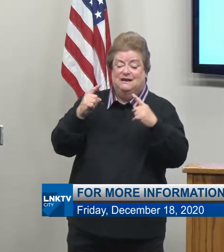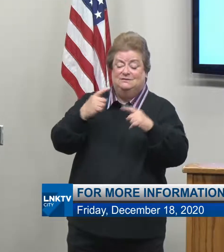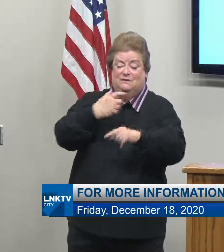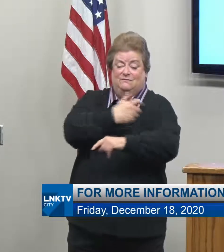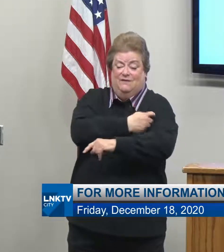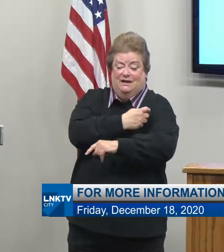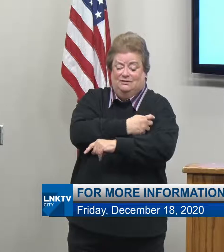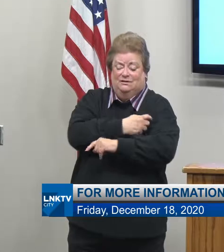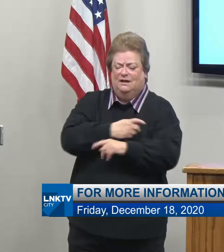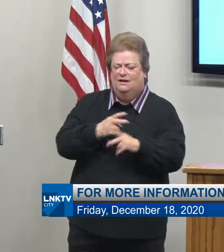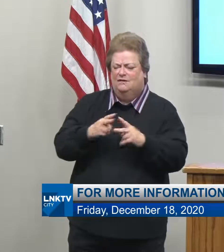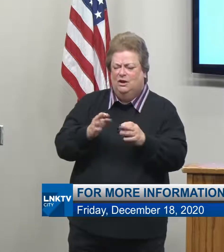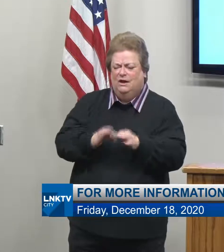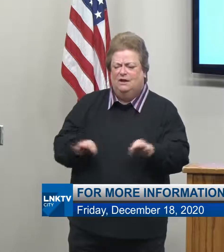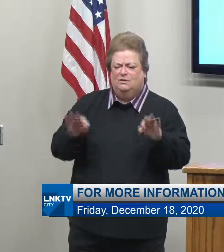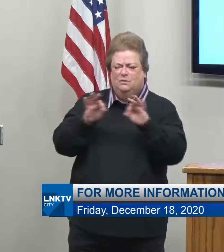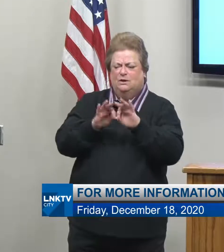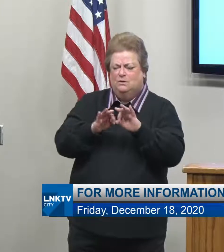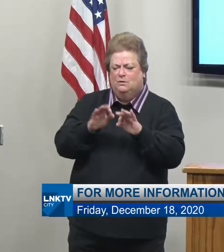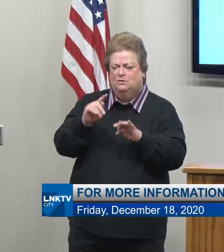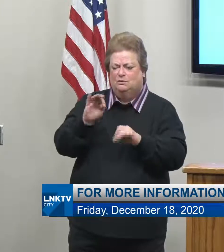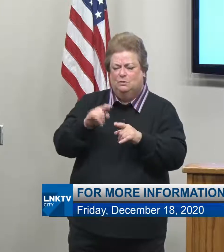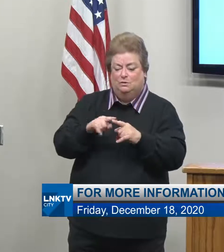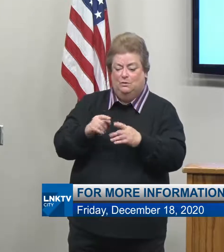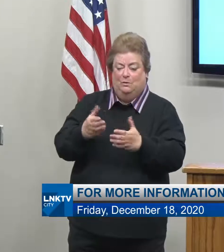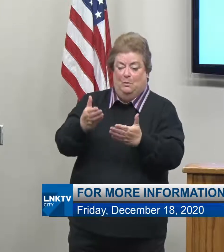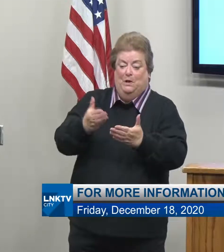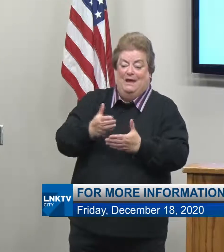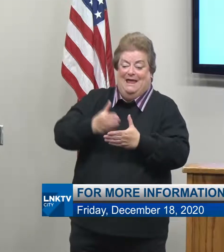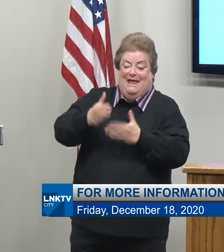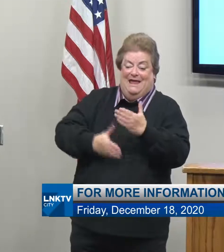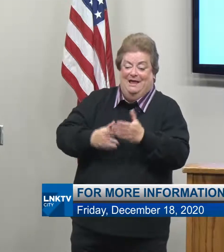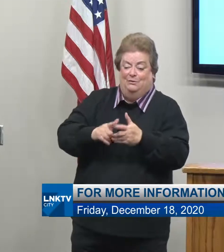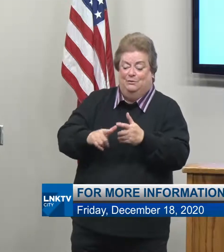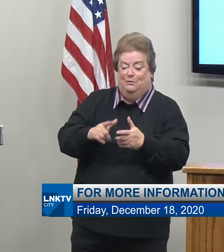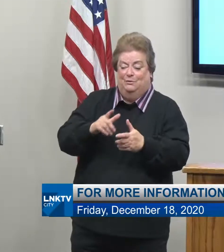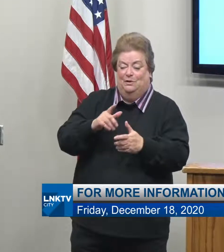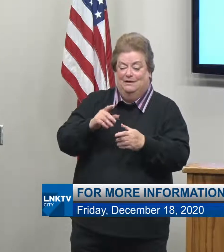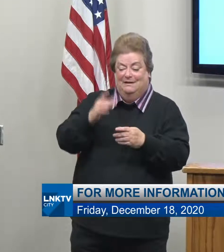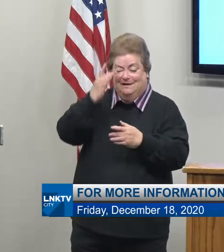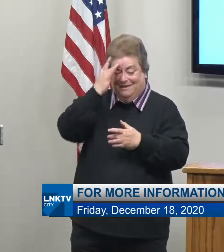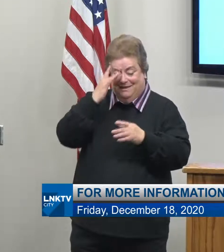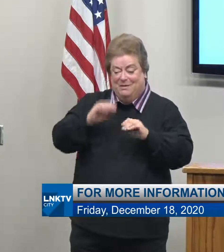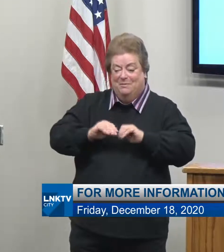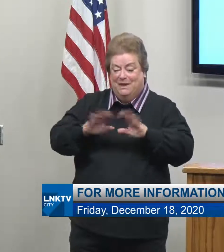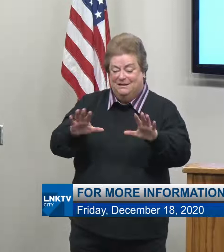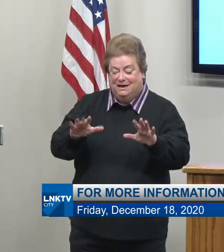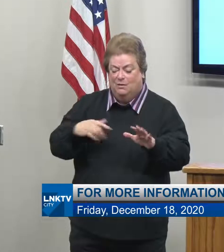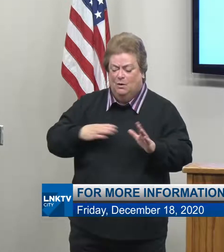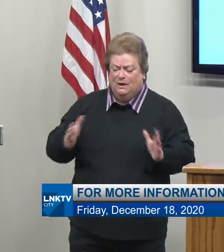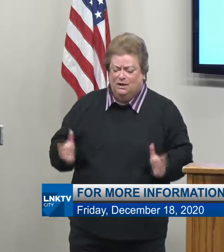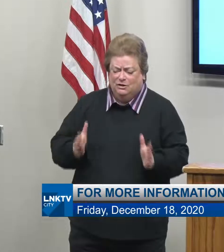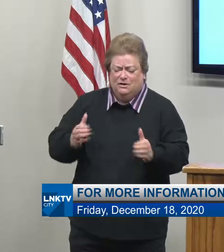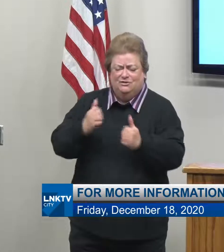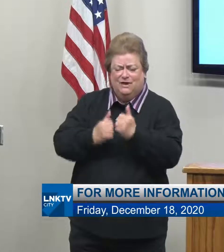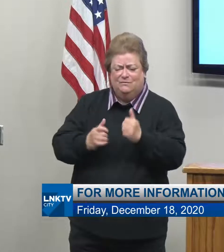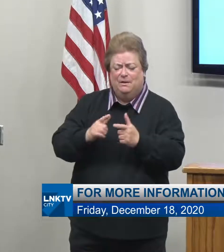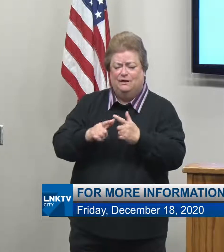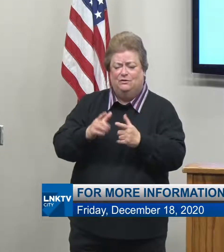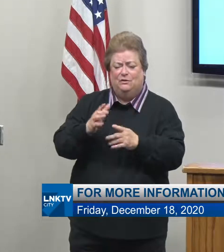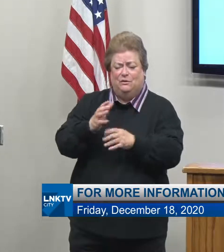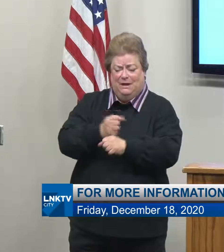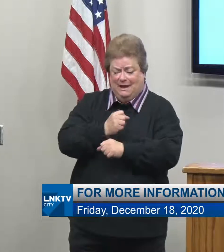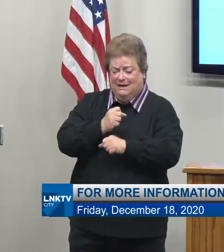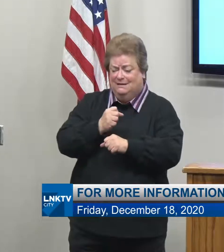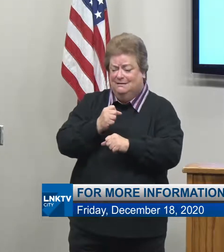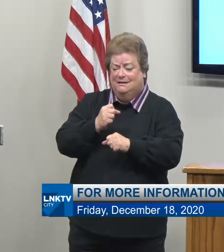such a critical tool to bring about an end to this pandemic. And like Scott said, we encourage everyone to get vaccinated as soon as that